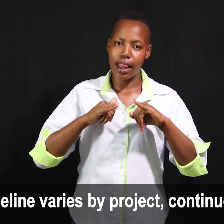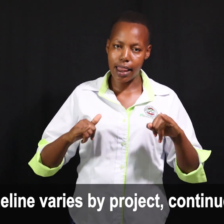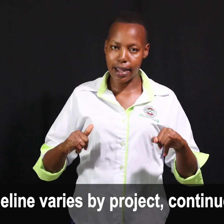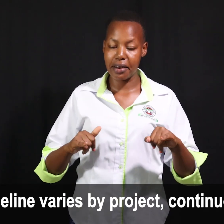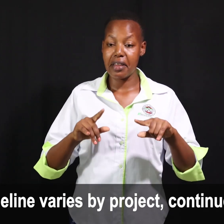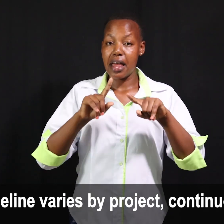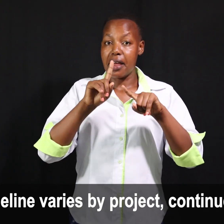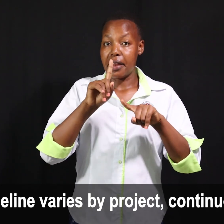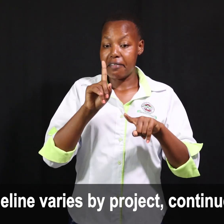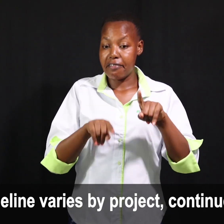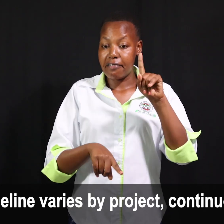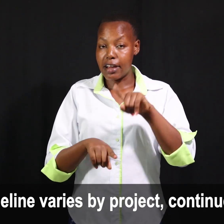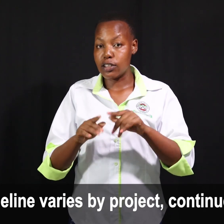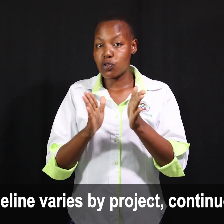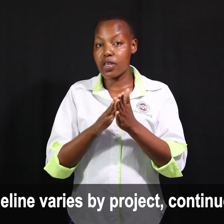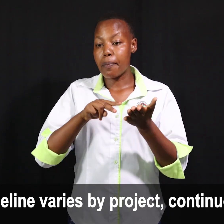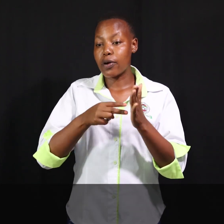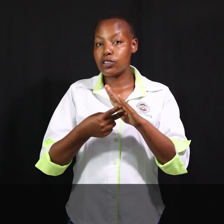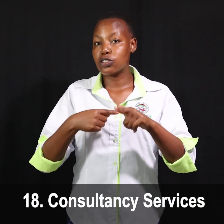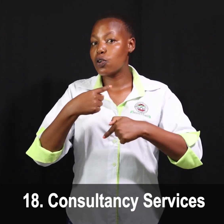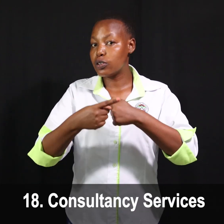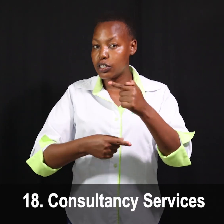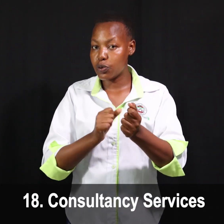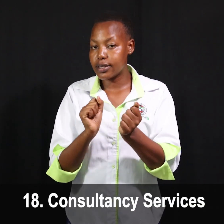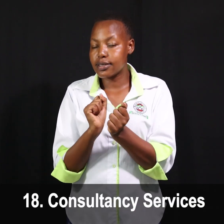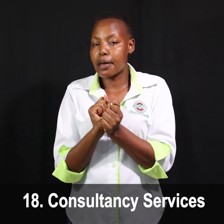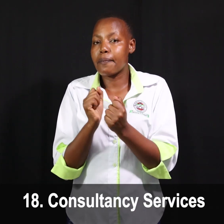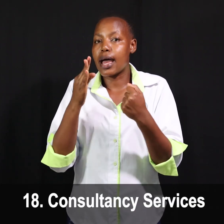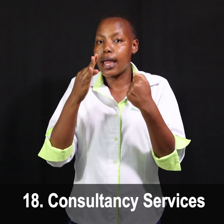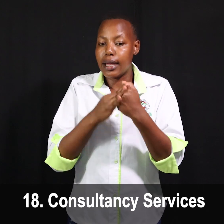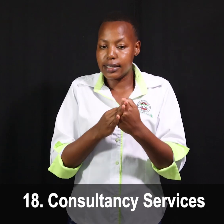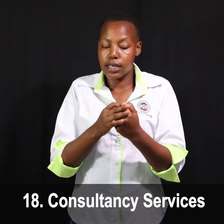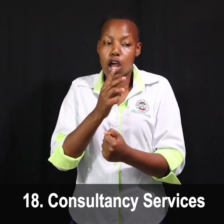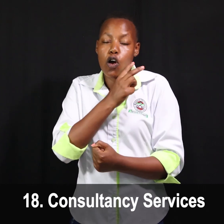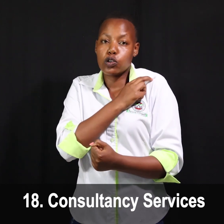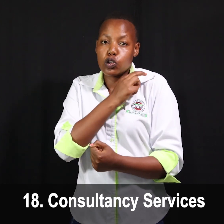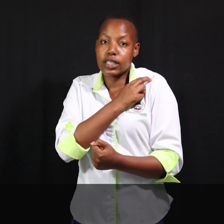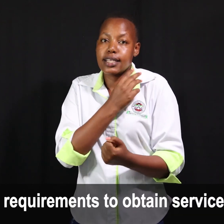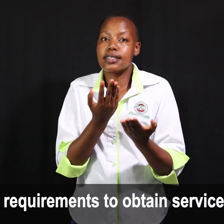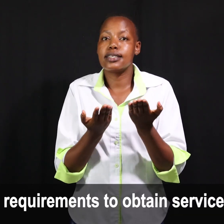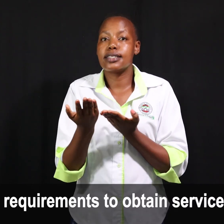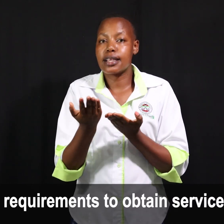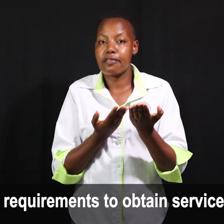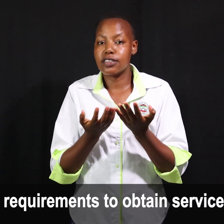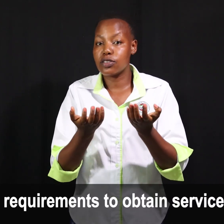by project, continuous. 18. Consultancy services. Requirements to obtain